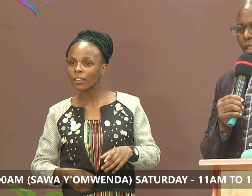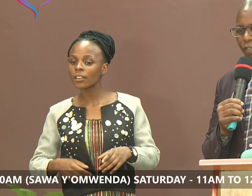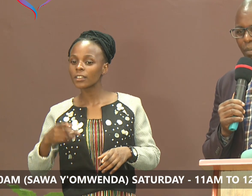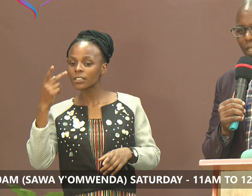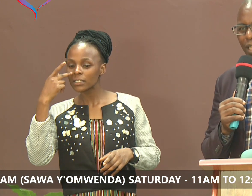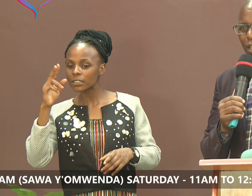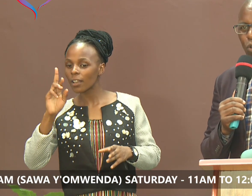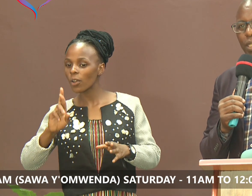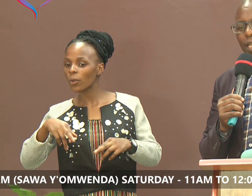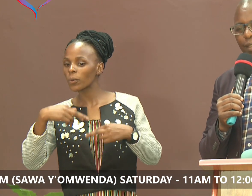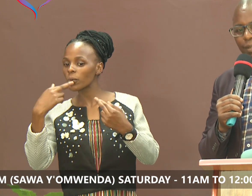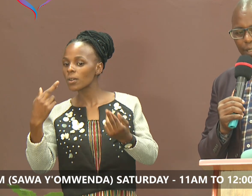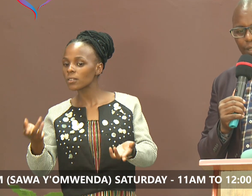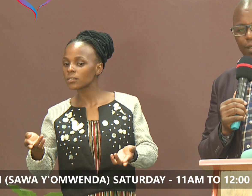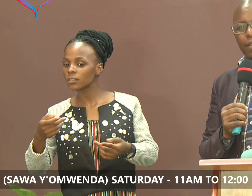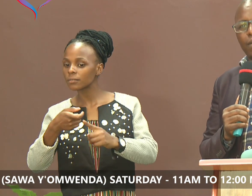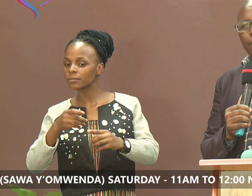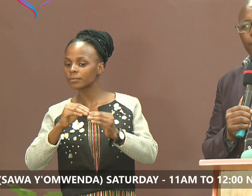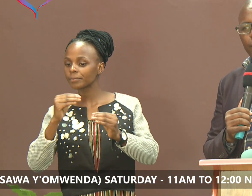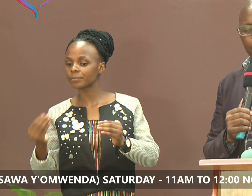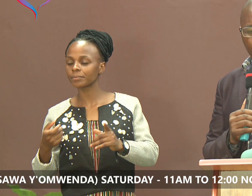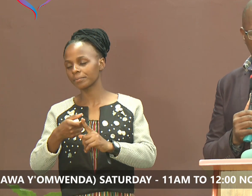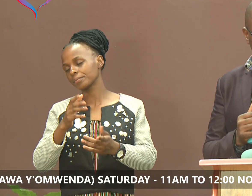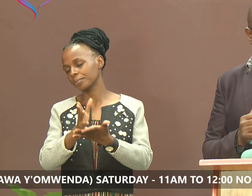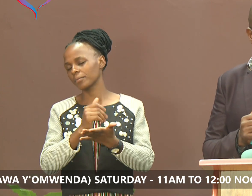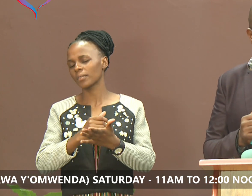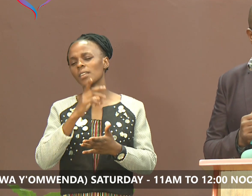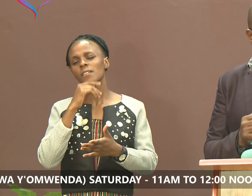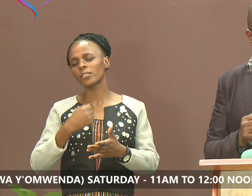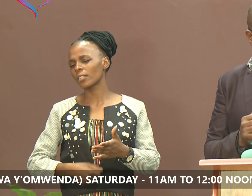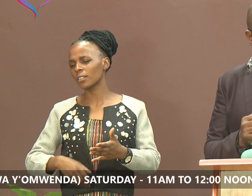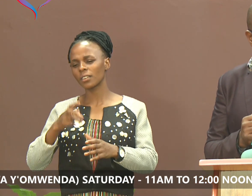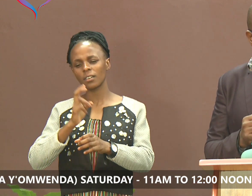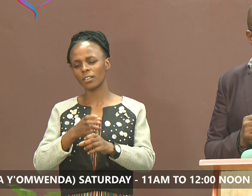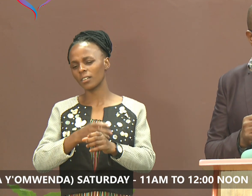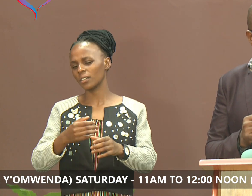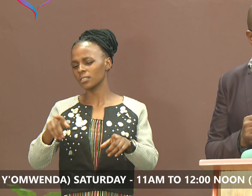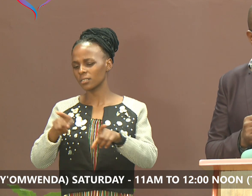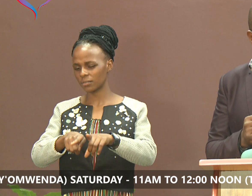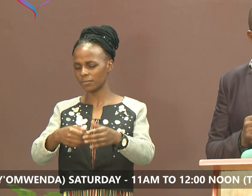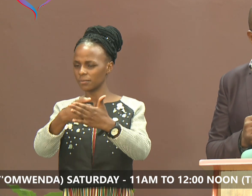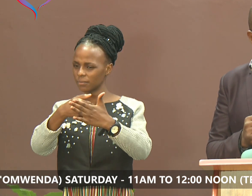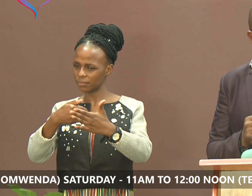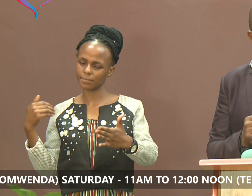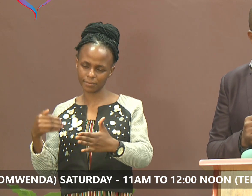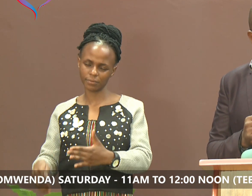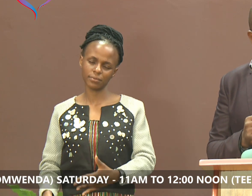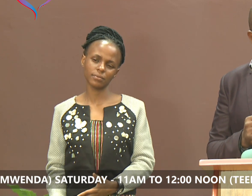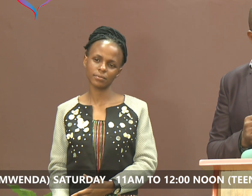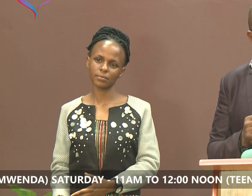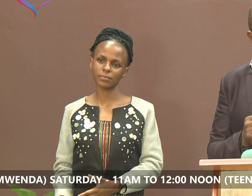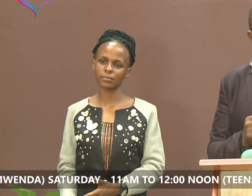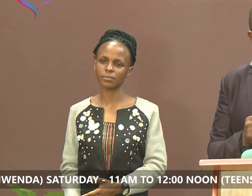result. The family, the home is like this. There are people you find that have grown up in such families. He keeps on bending